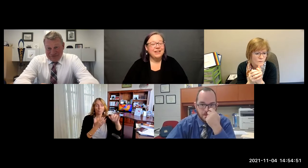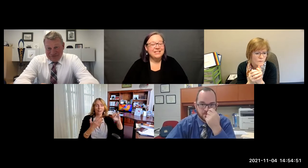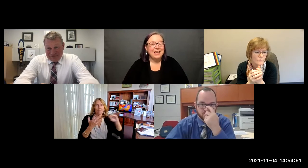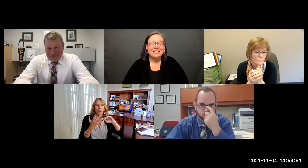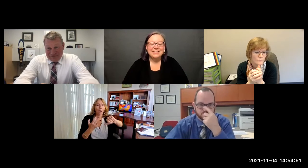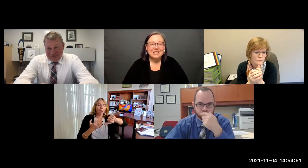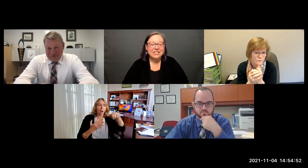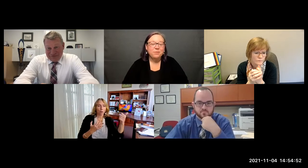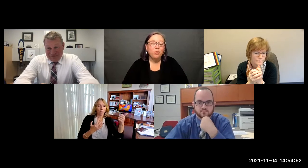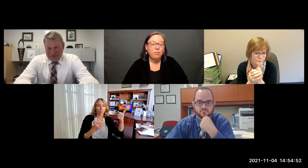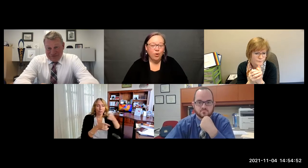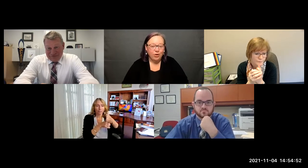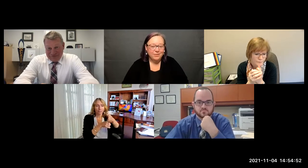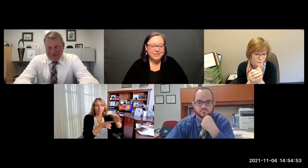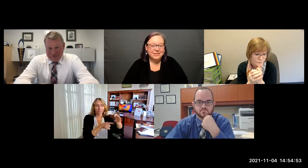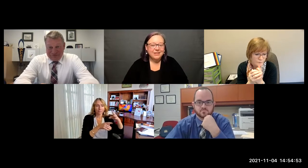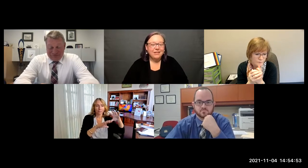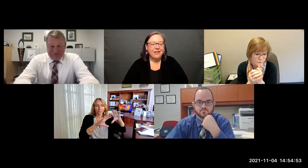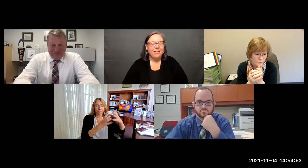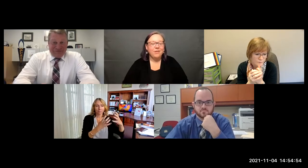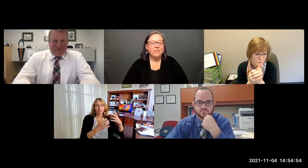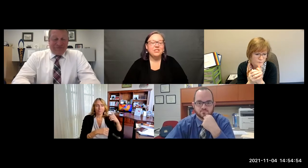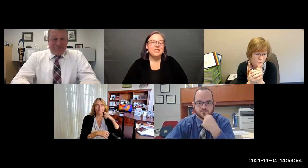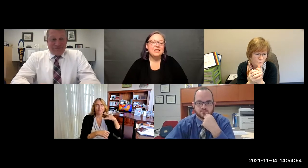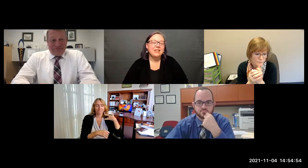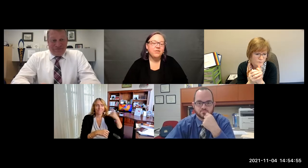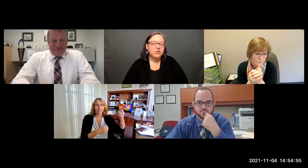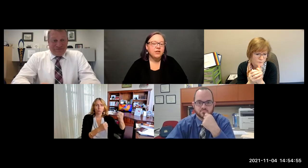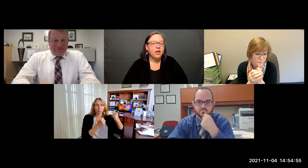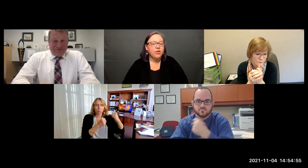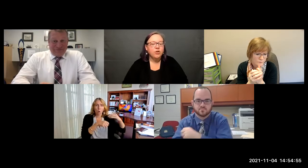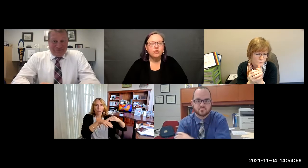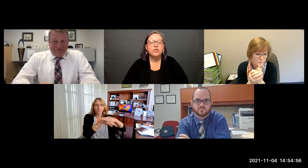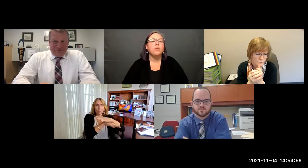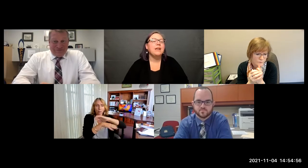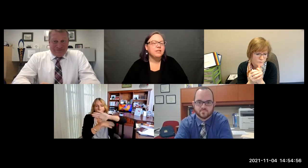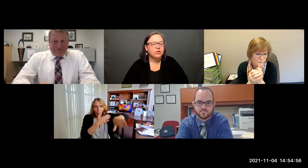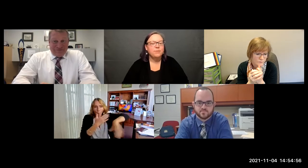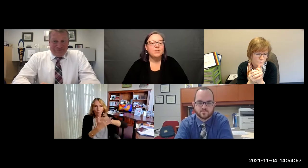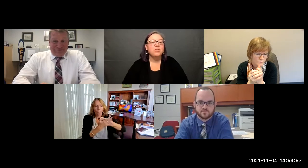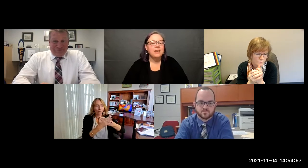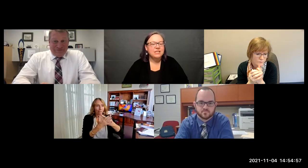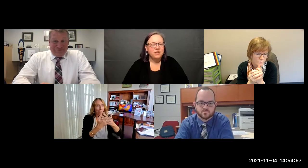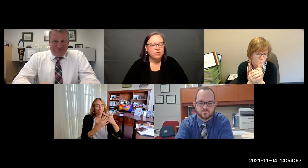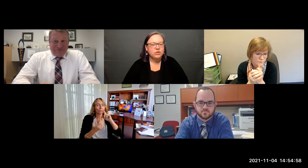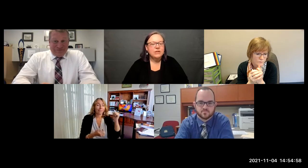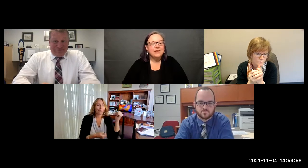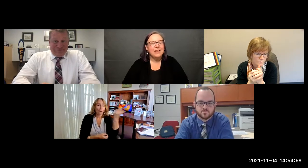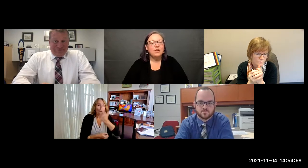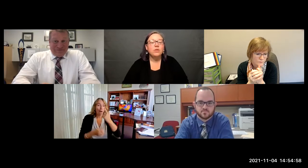that is the teaching prep programs. Just seeing if there's another strand or specialized field that can really